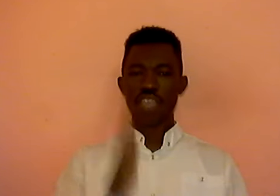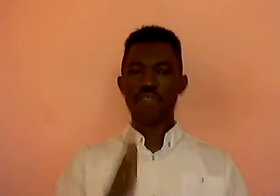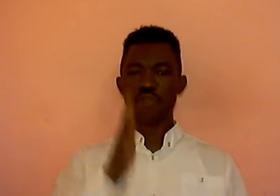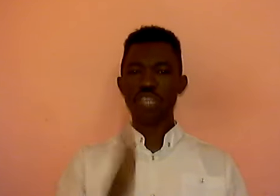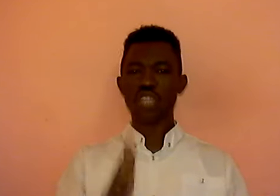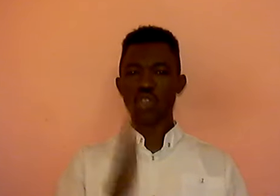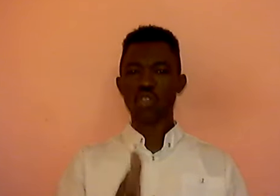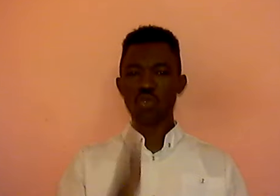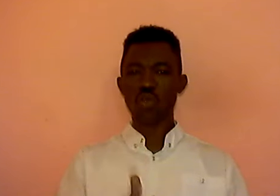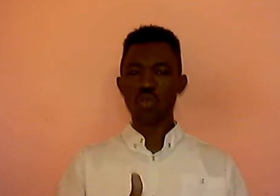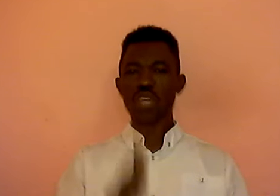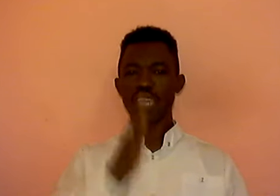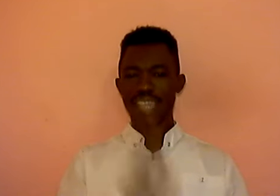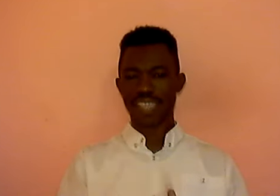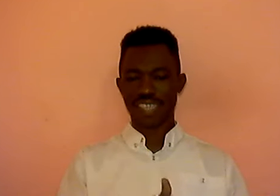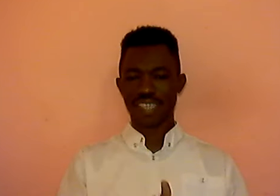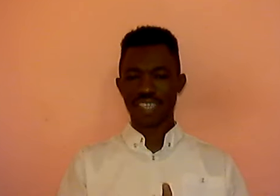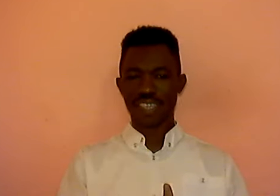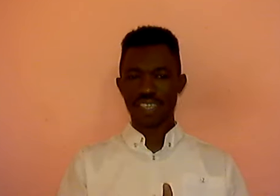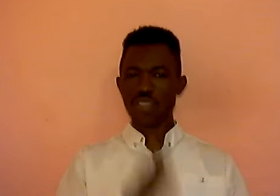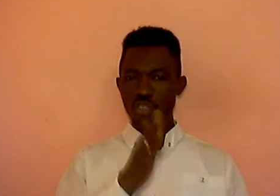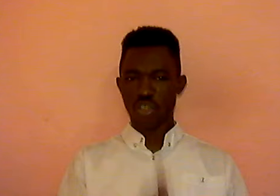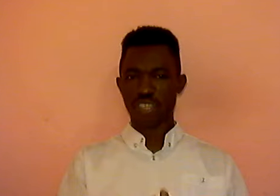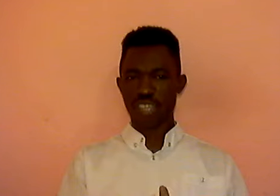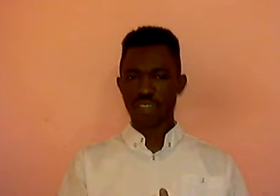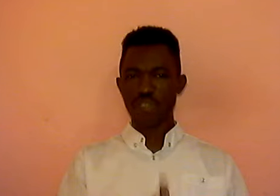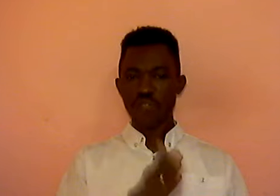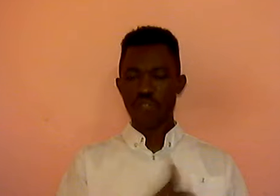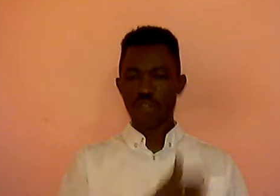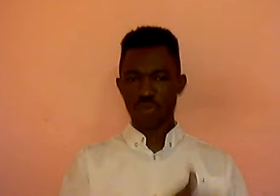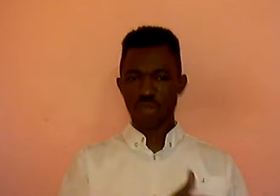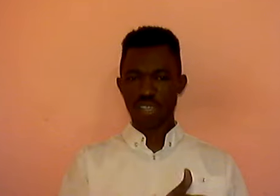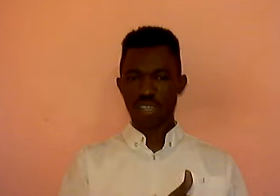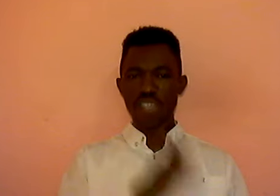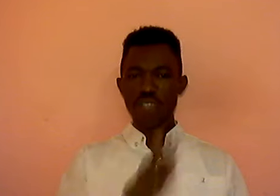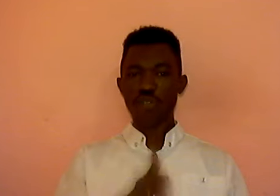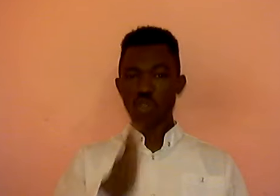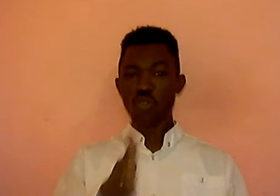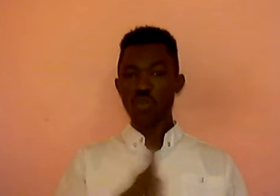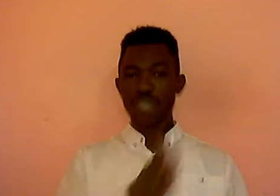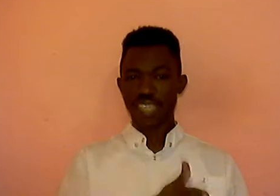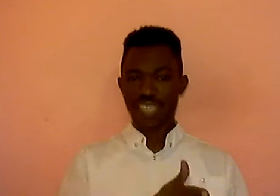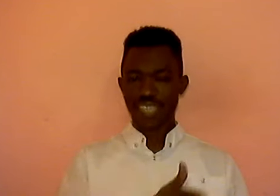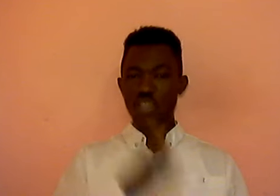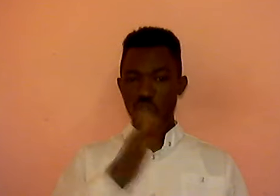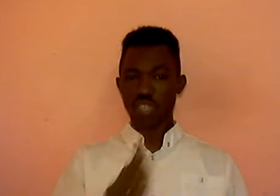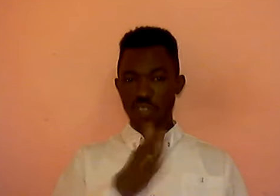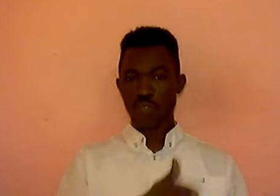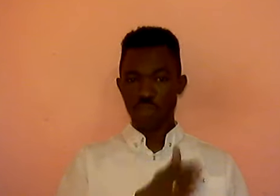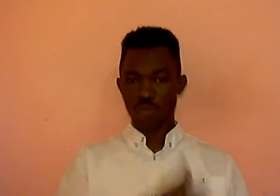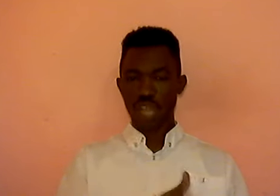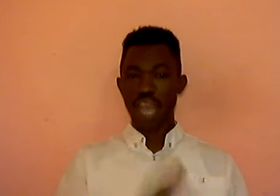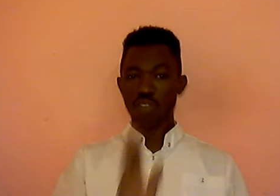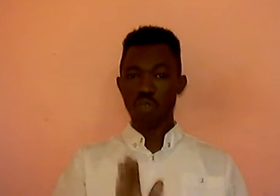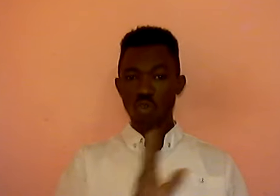you did not go dirty, nothing for you. If you don't go dirty, nothing for you. And God